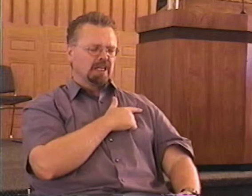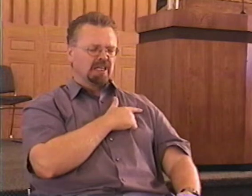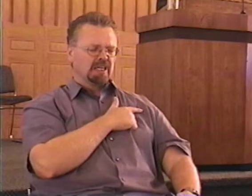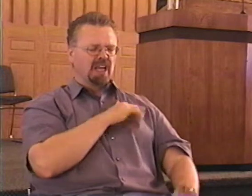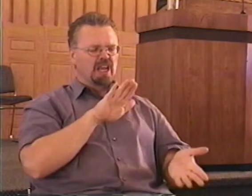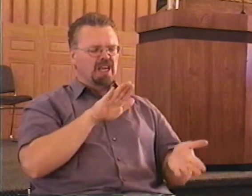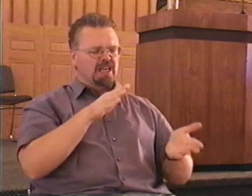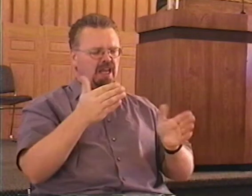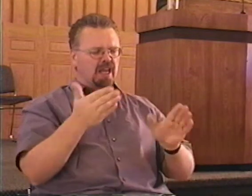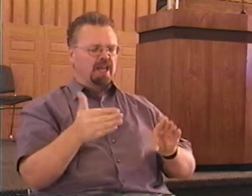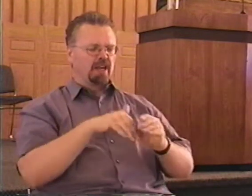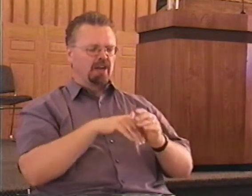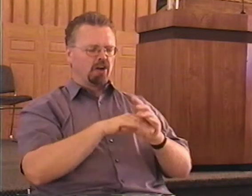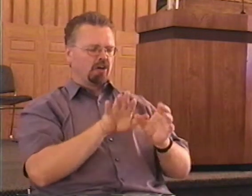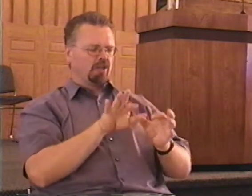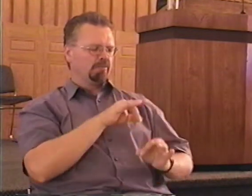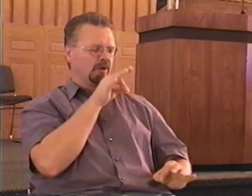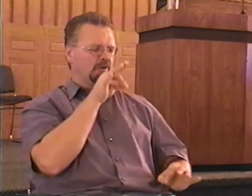dead,